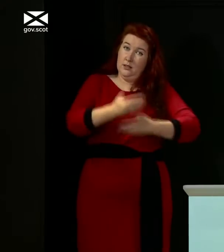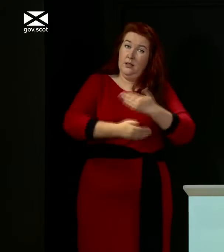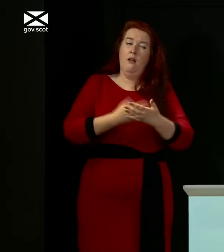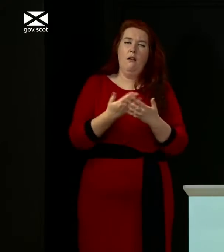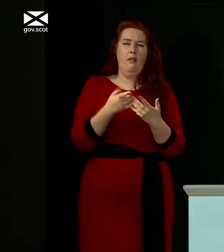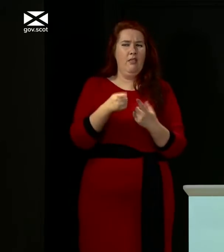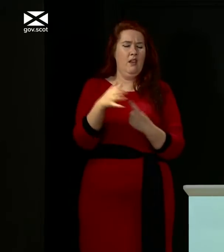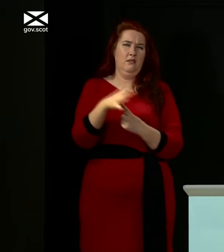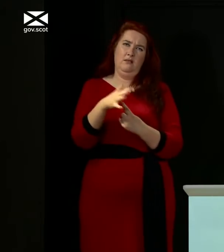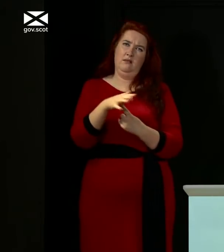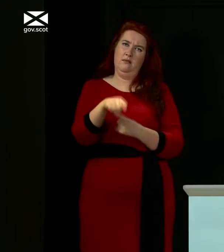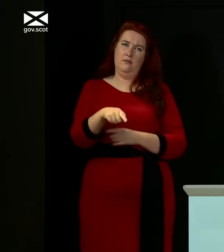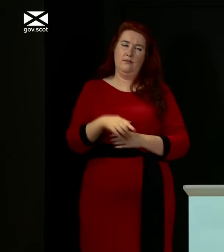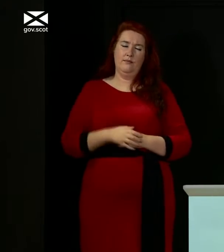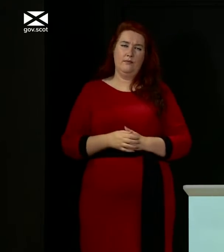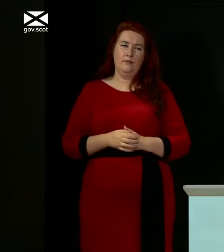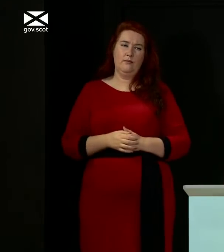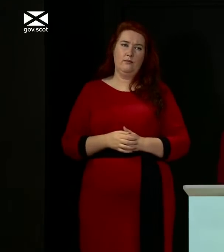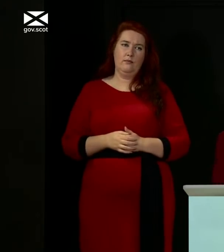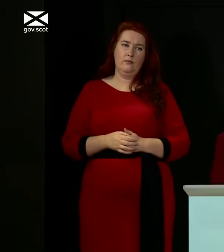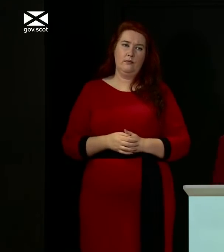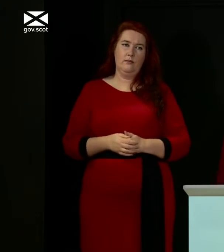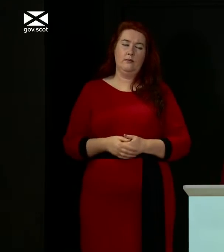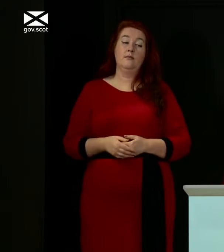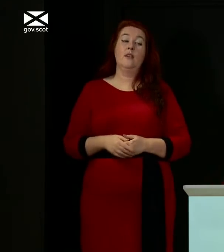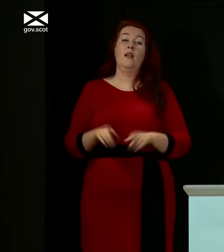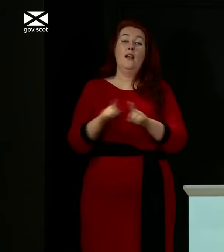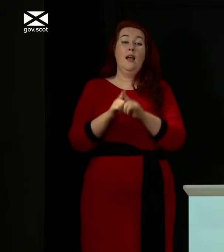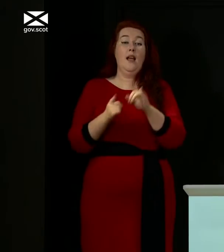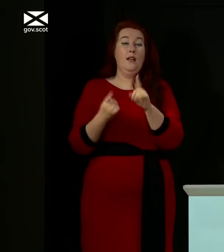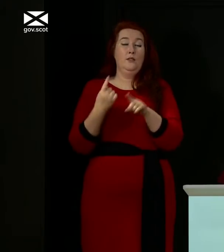over that finishing line. And talking of the finishing